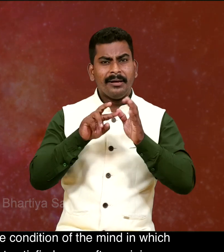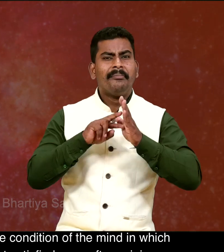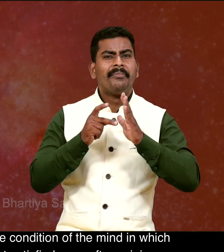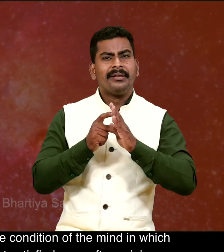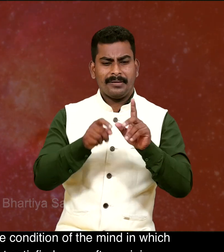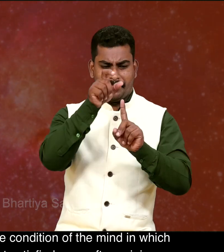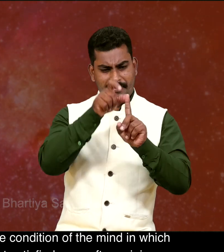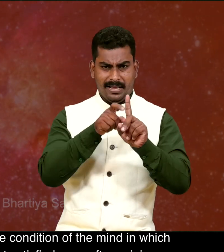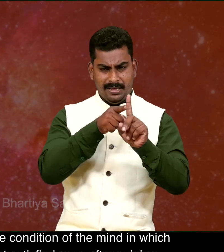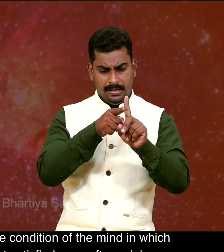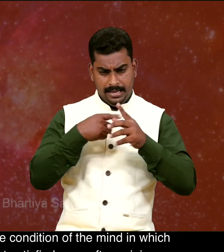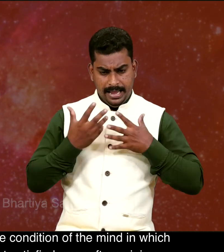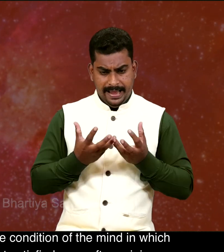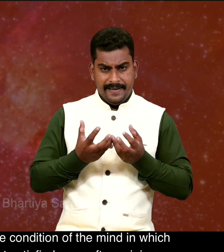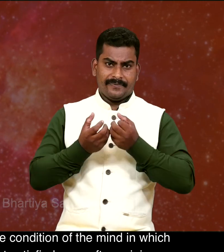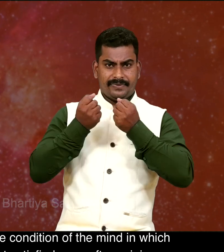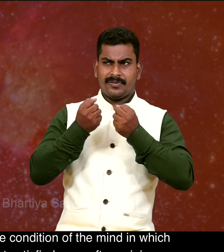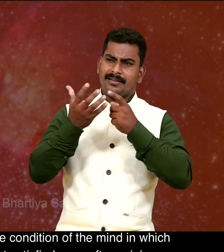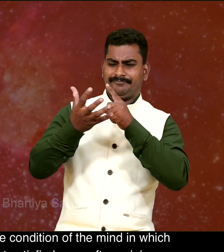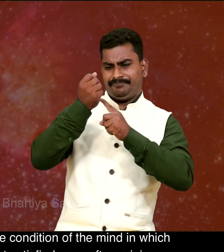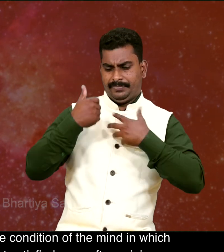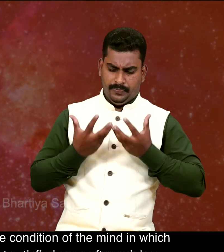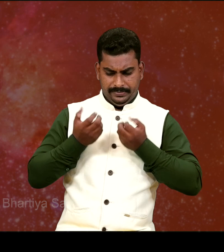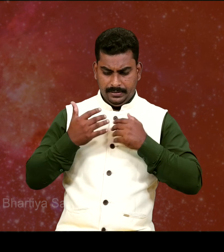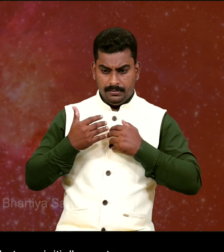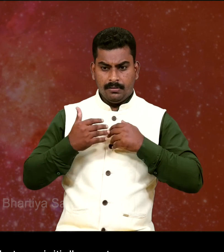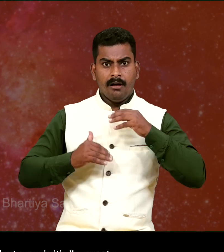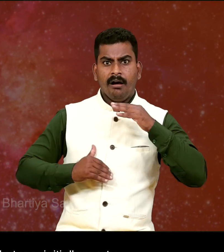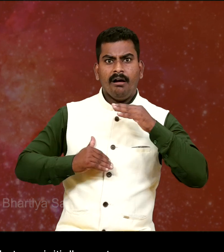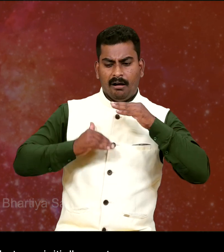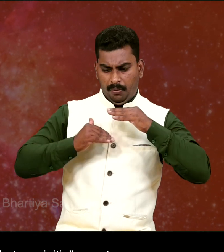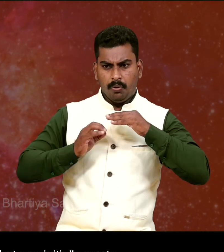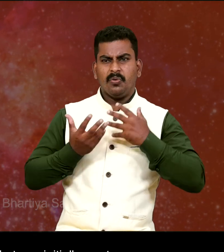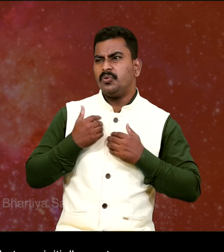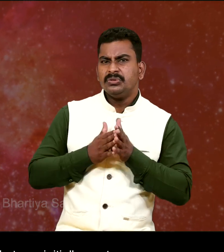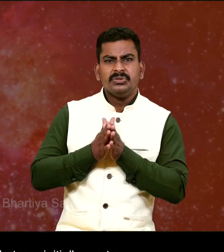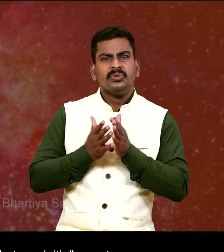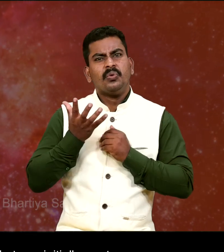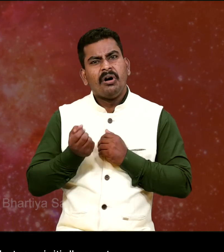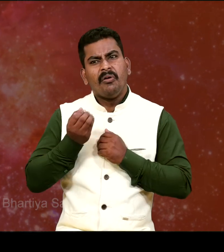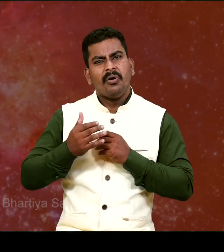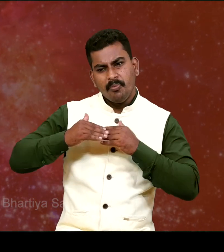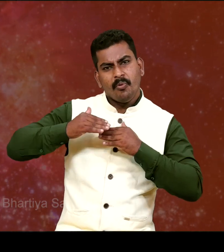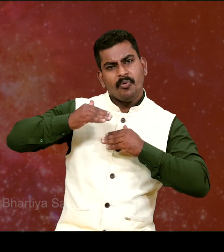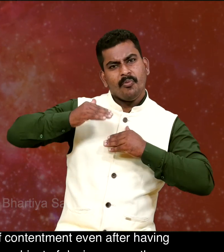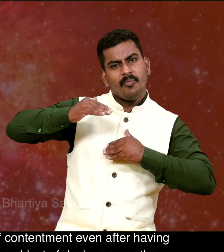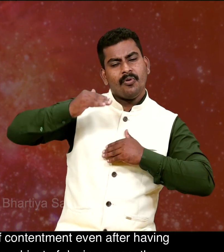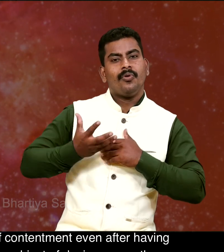satisfied even after gaining what one initially wants. Absence of